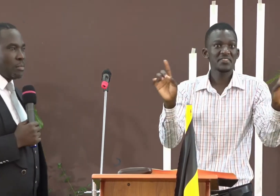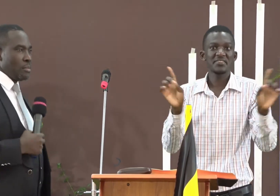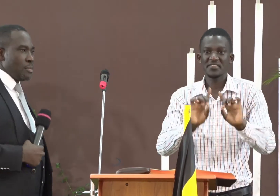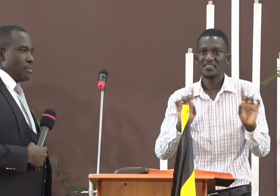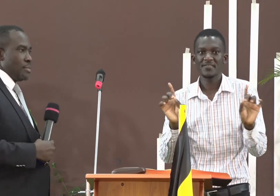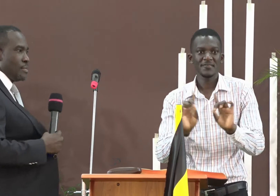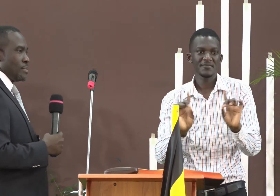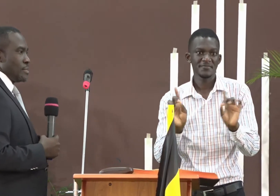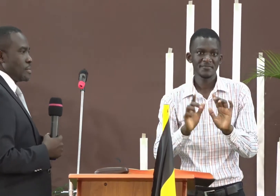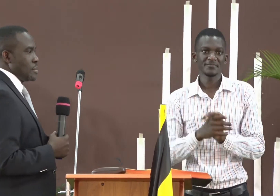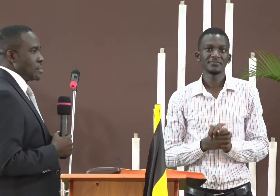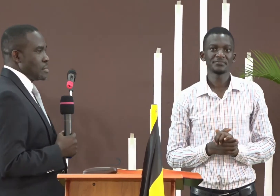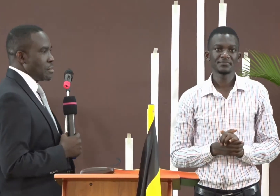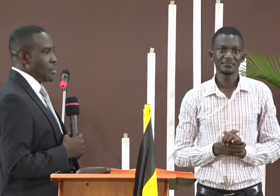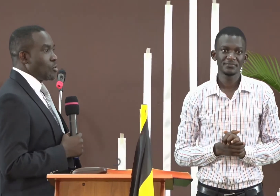death.